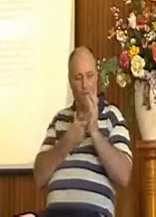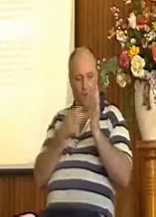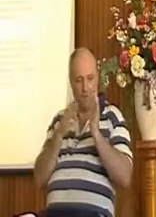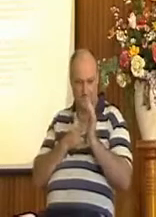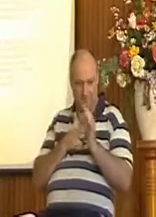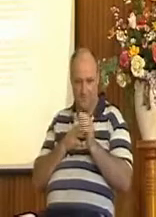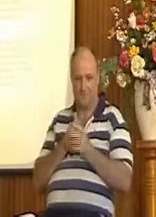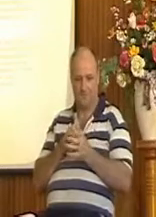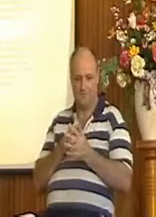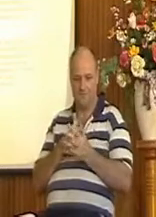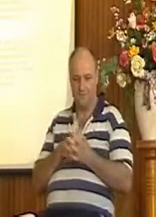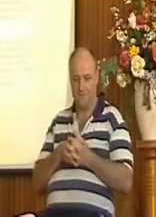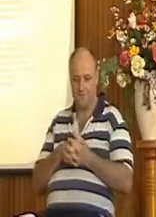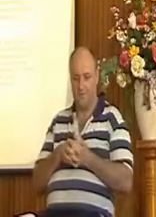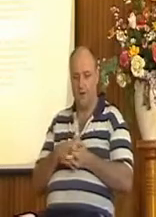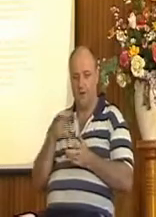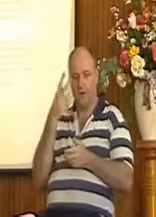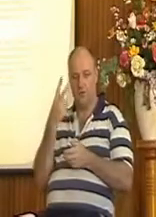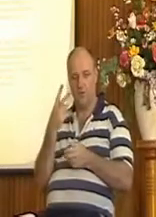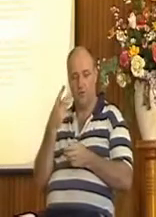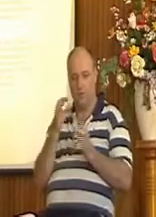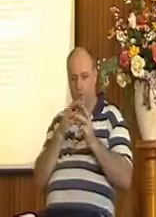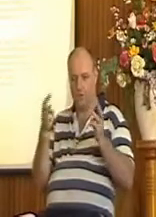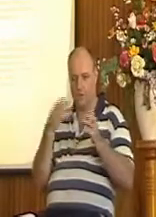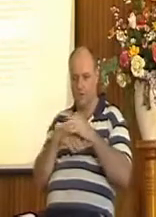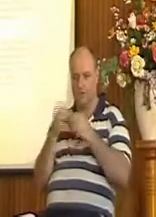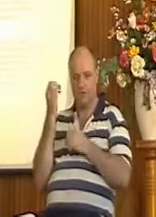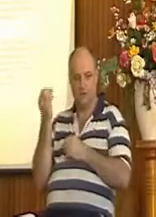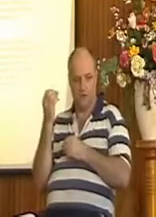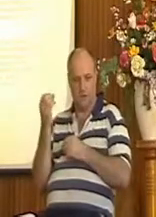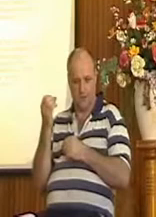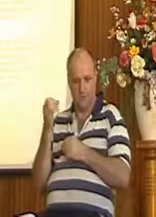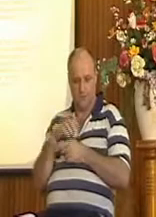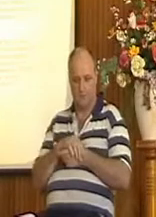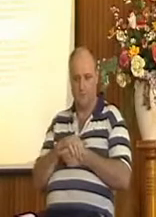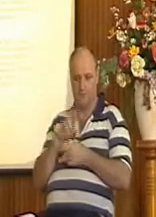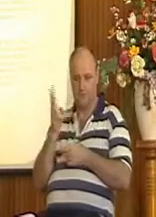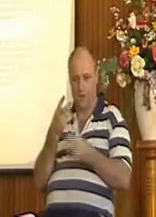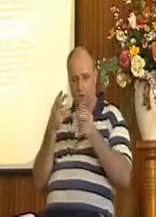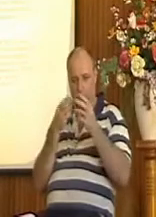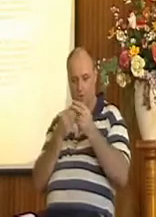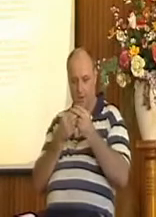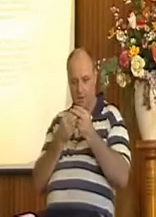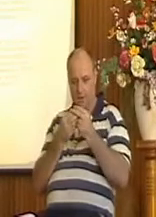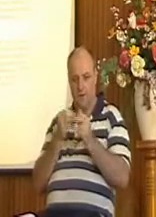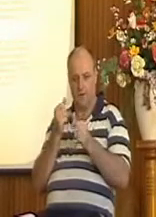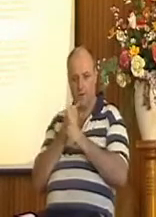Greek. And it's the word that gives us our English word poetry. An